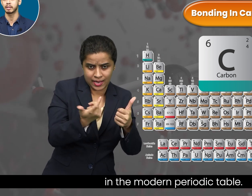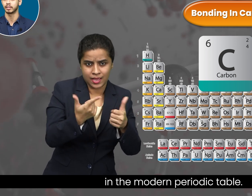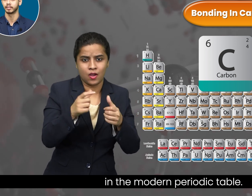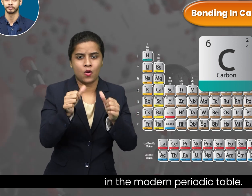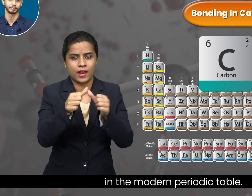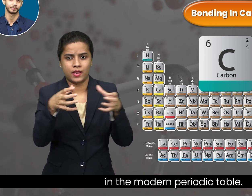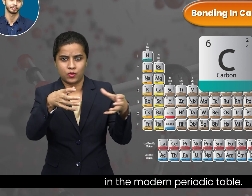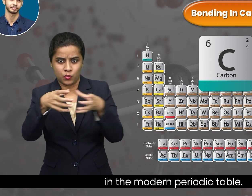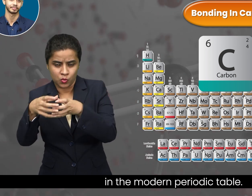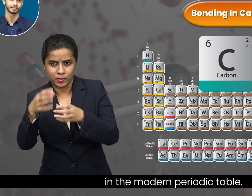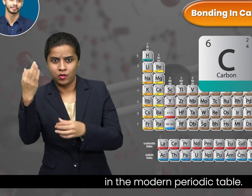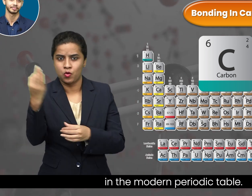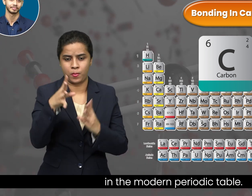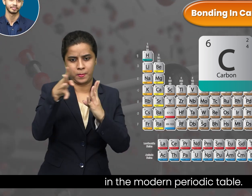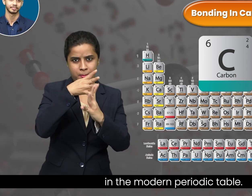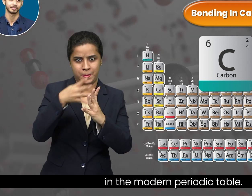periodic table.